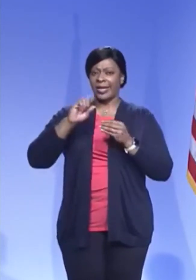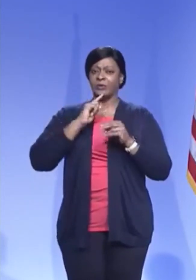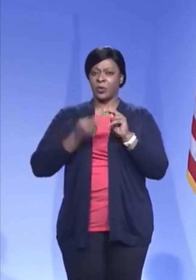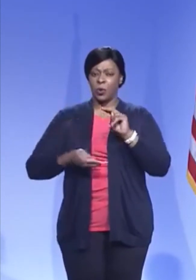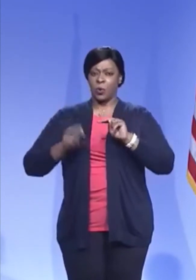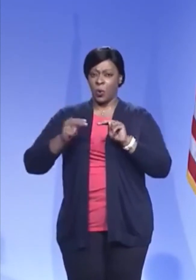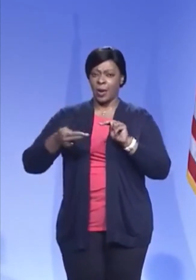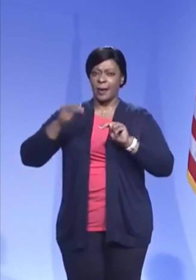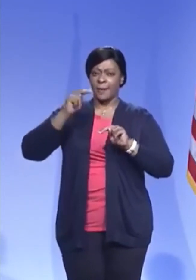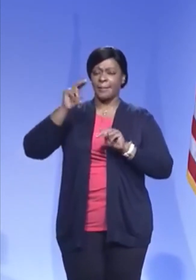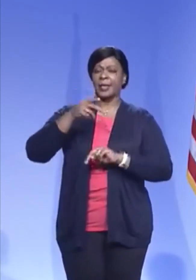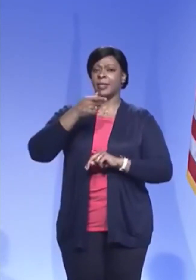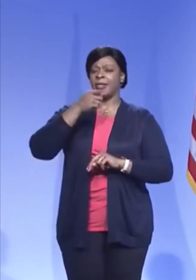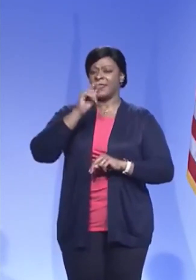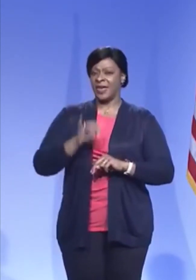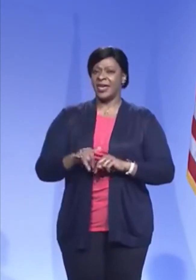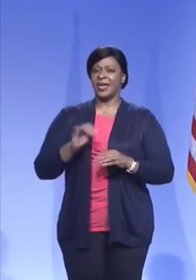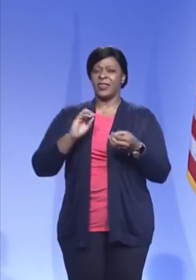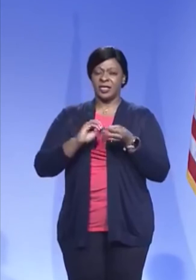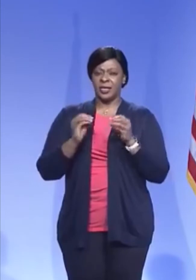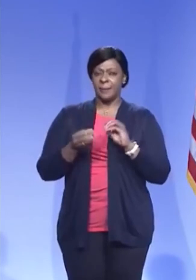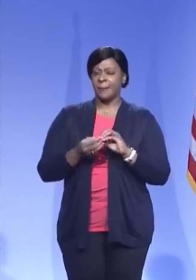up, the fact that the